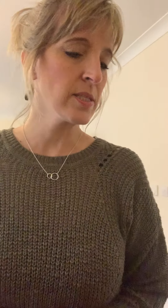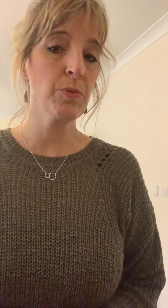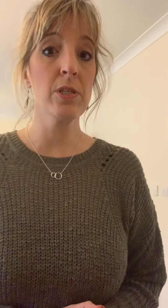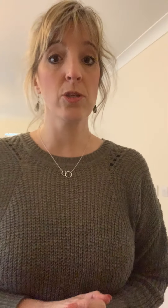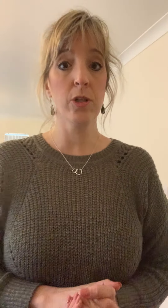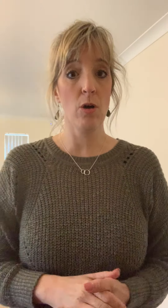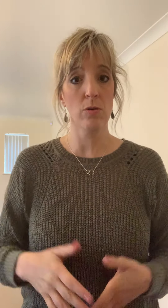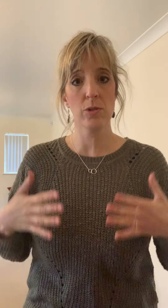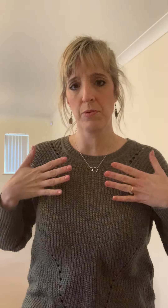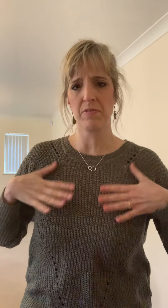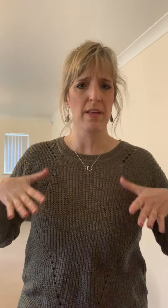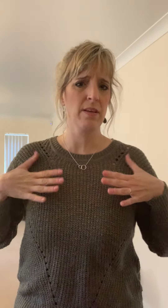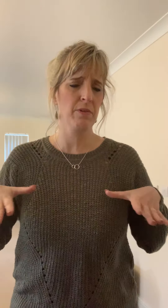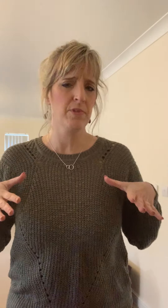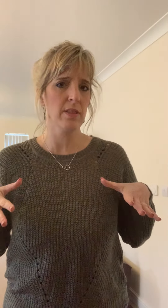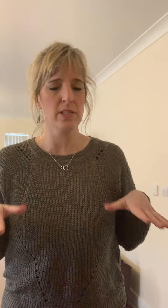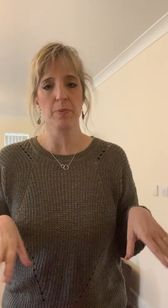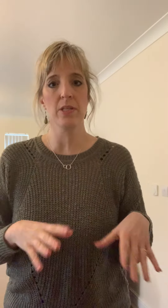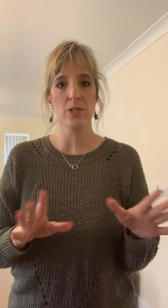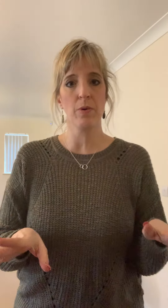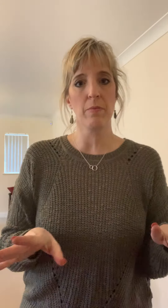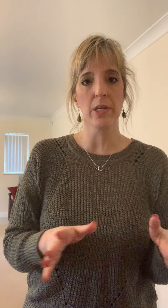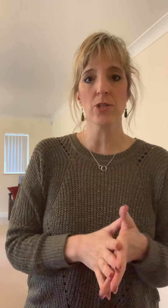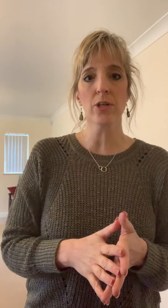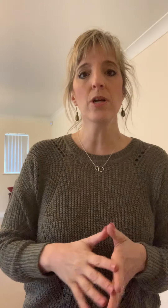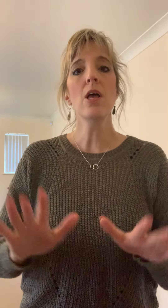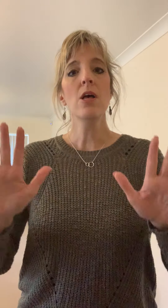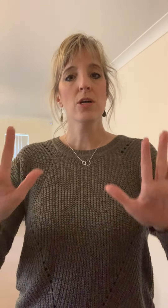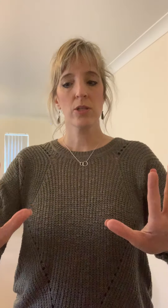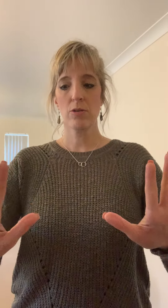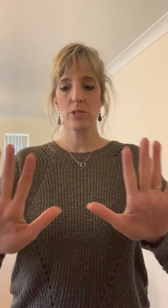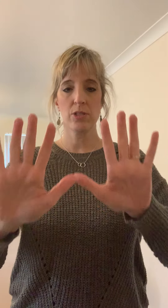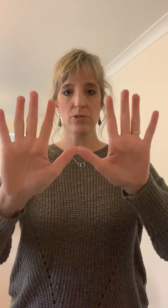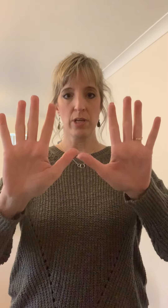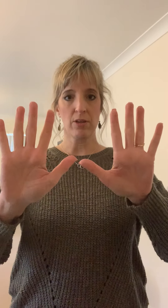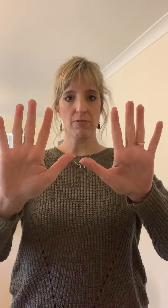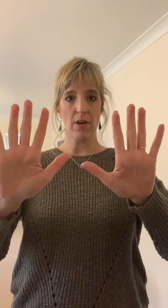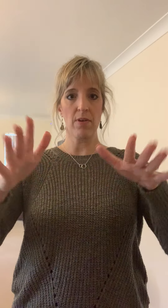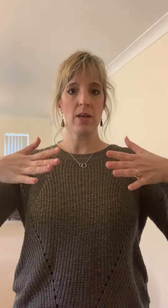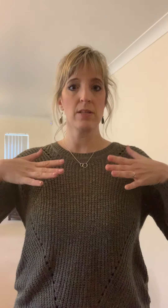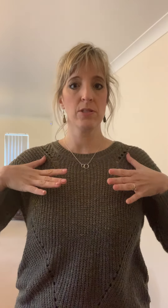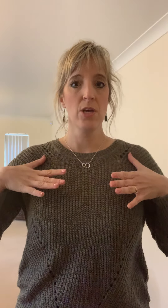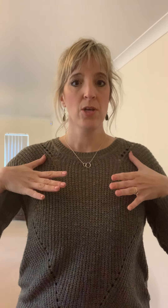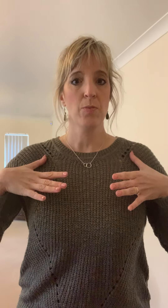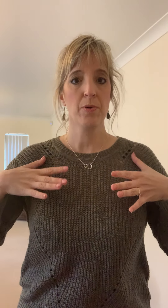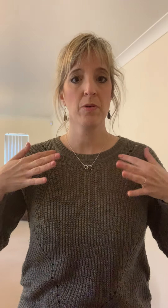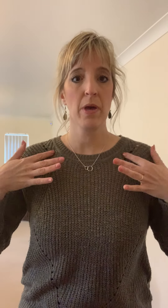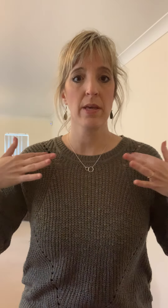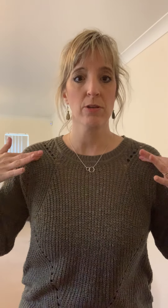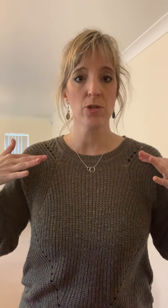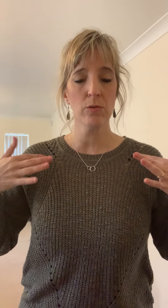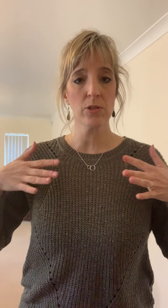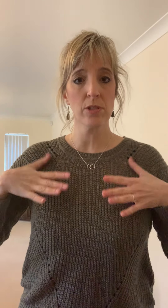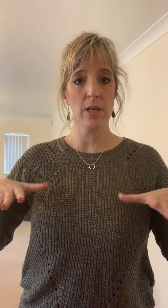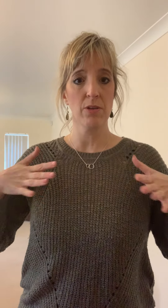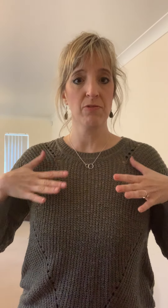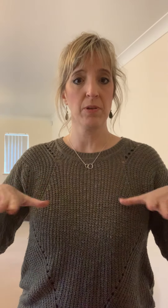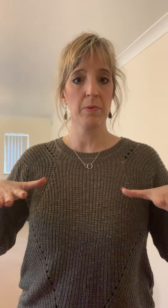one is close. I think we've done this, but I just wanted to make sure. Close is you take your 5 hands, you put them at your shoulders, and you flip them